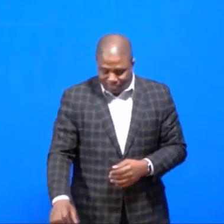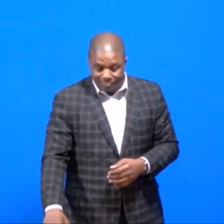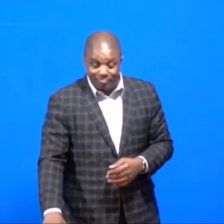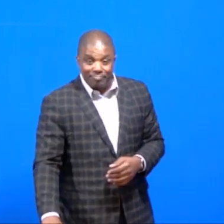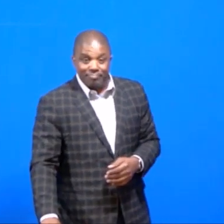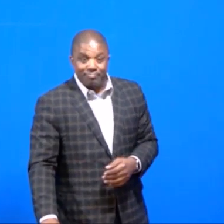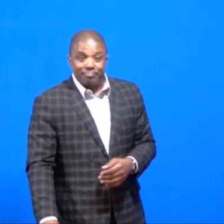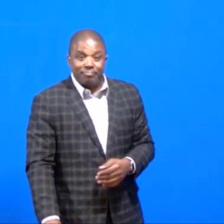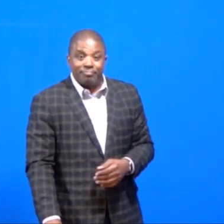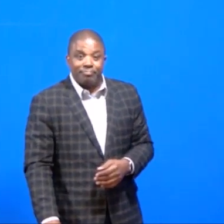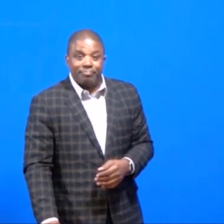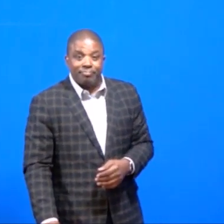leaders of this too.